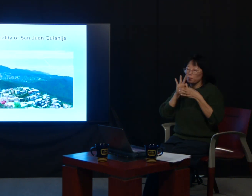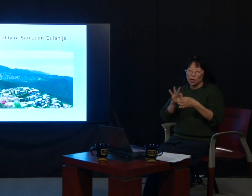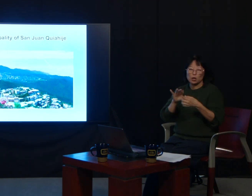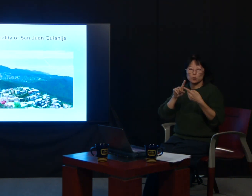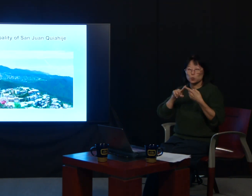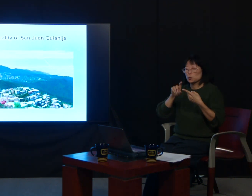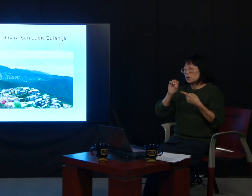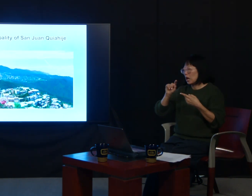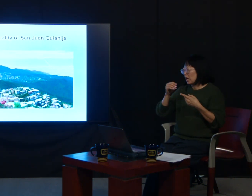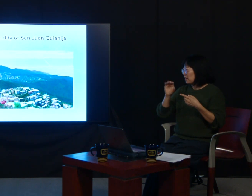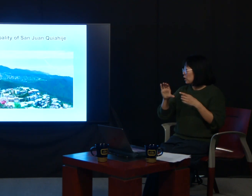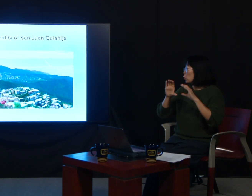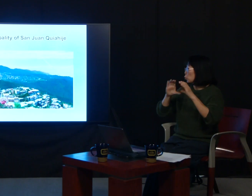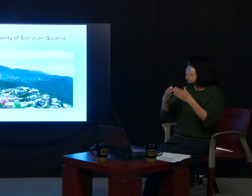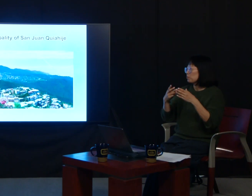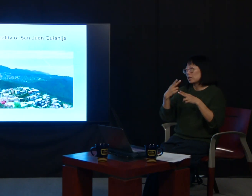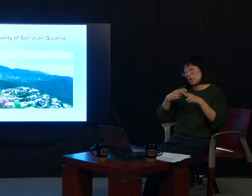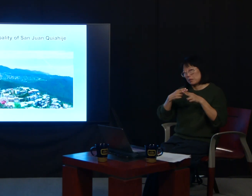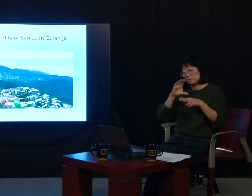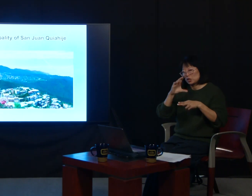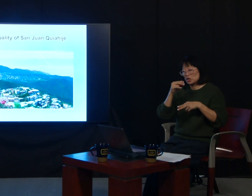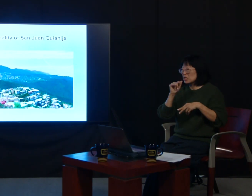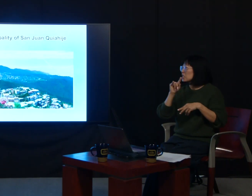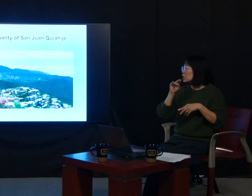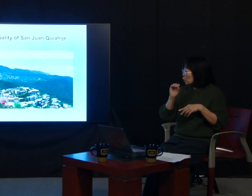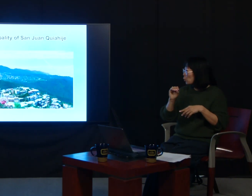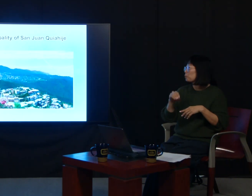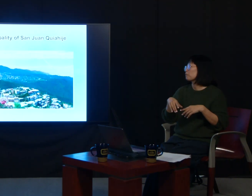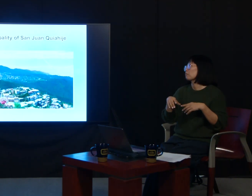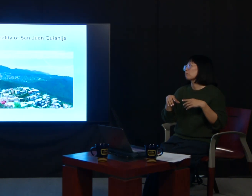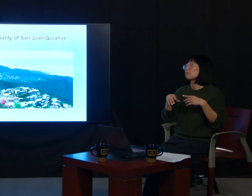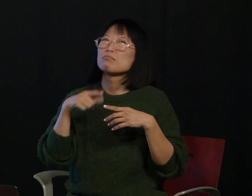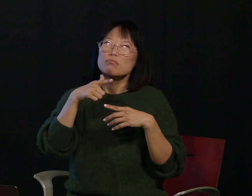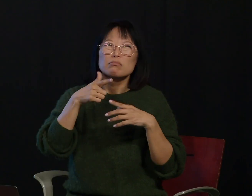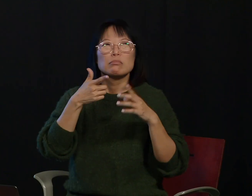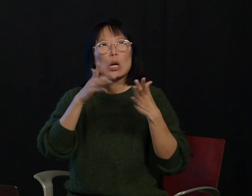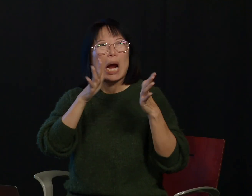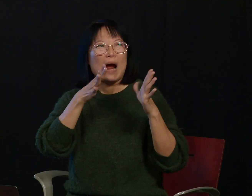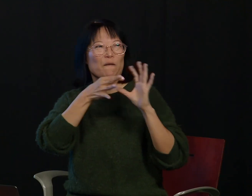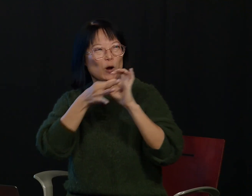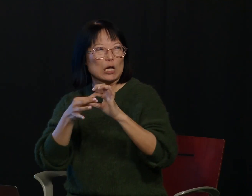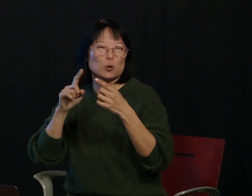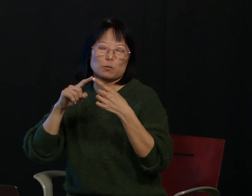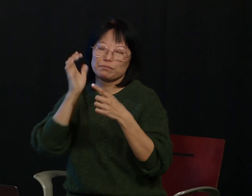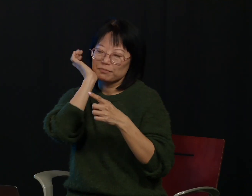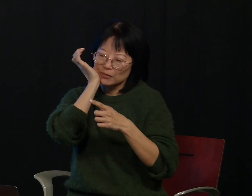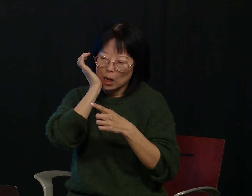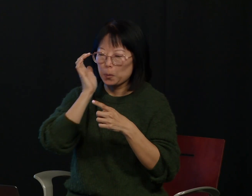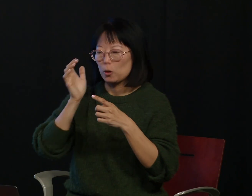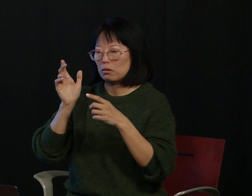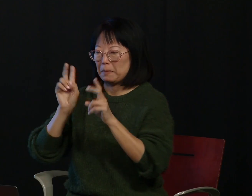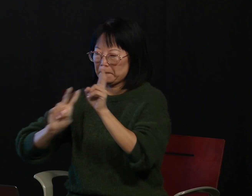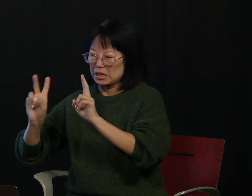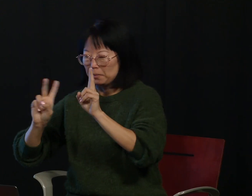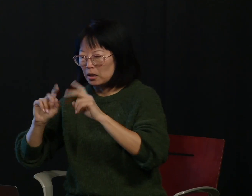belong to an ethnic group called Chitino. It's related to the Zapotec people.